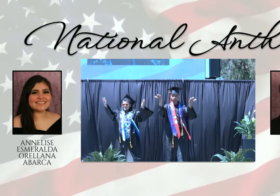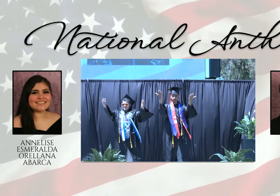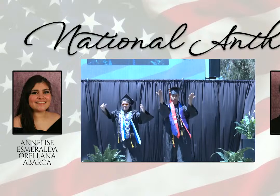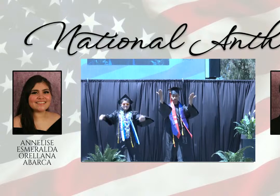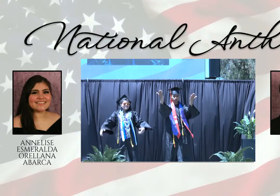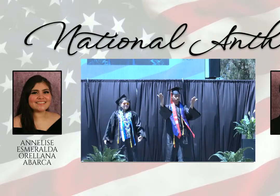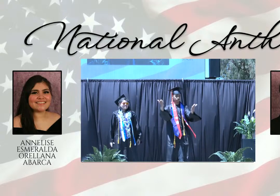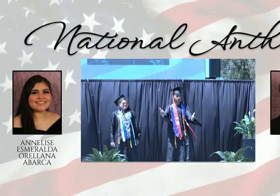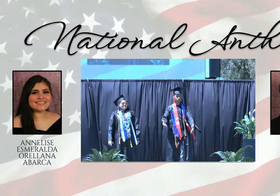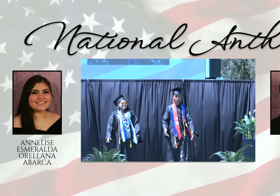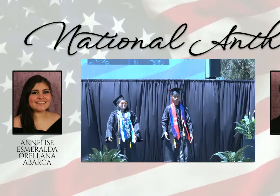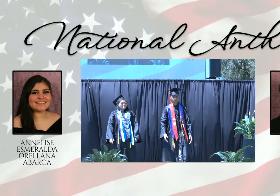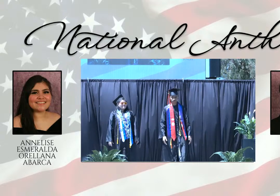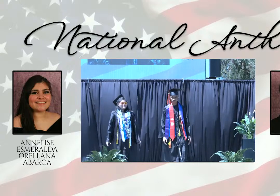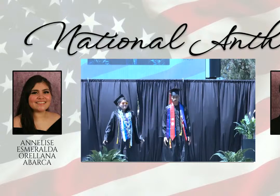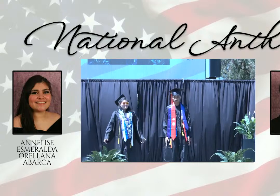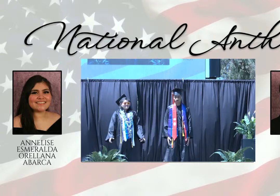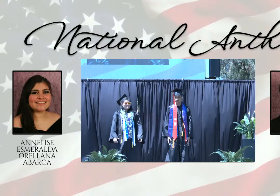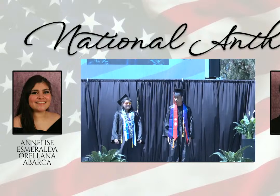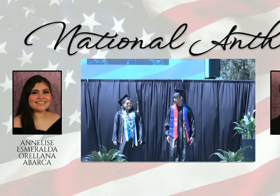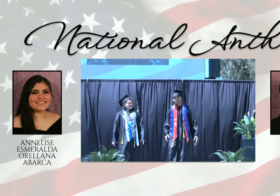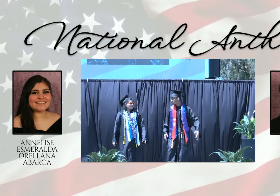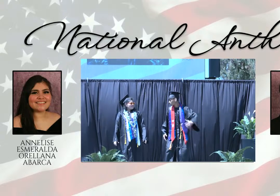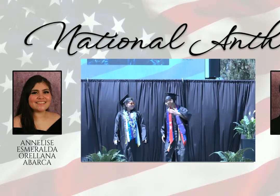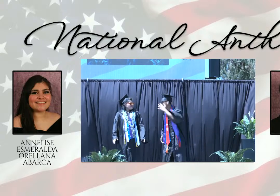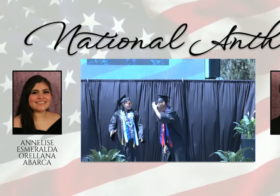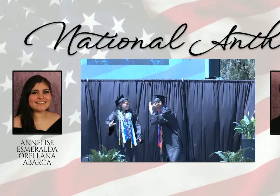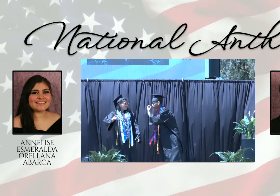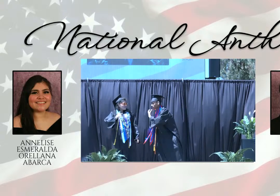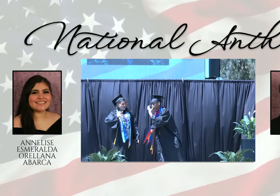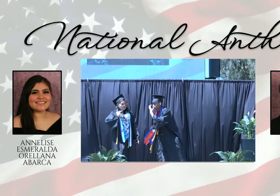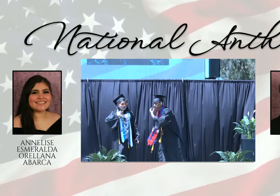see by the dawn's early